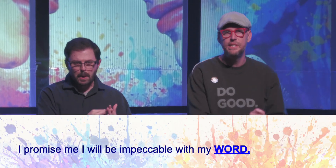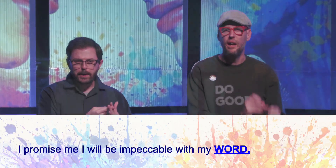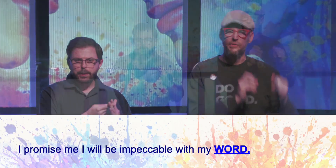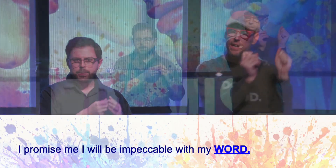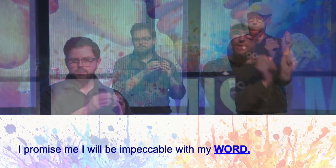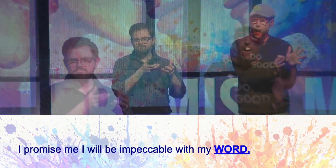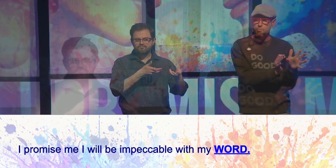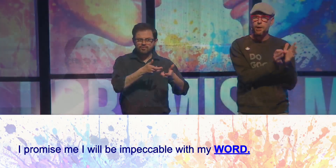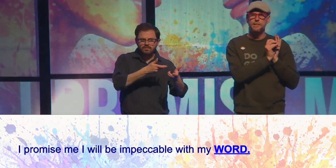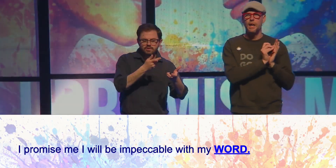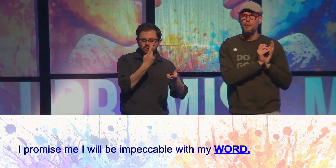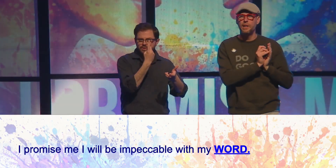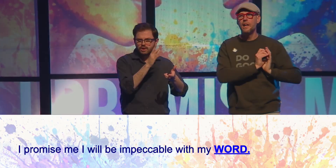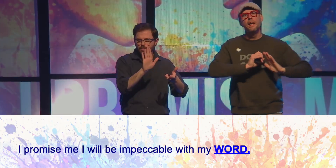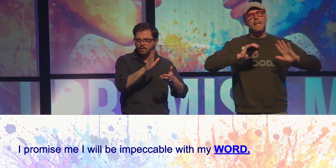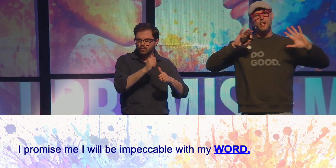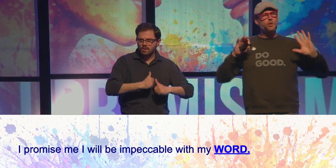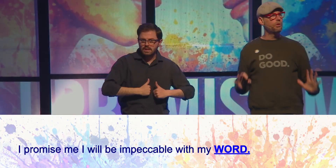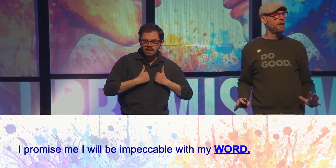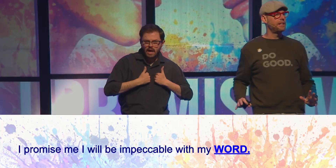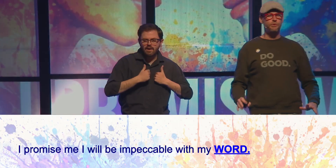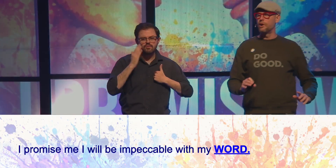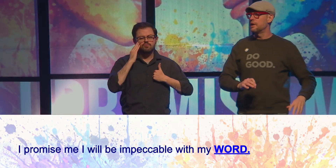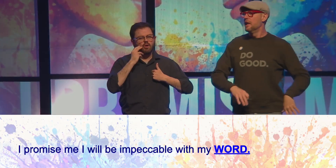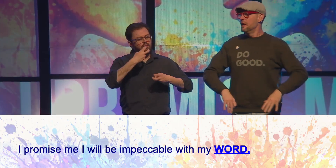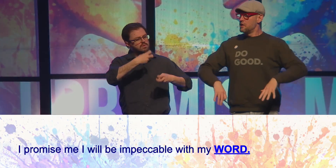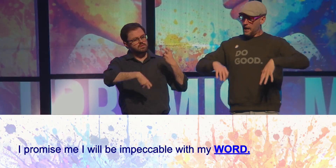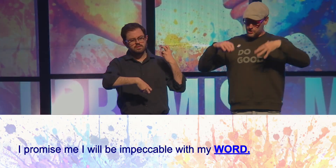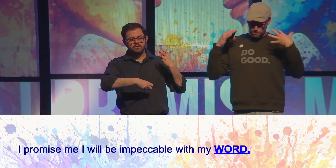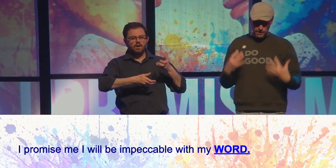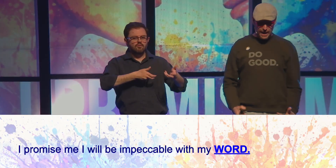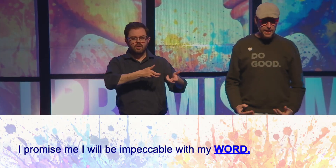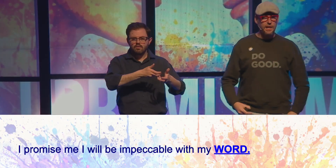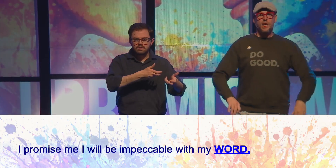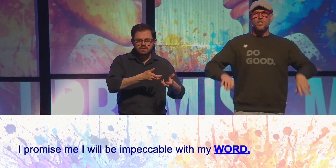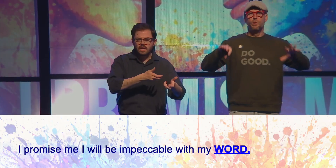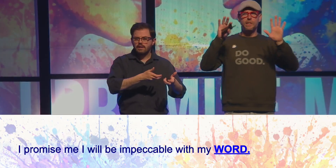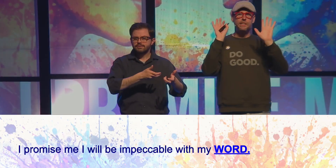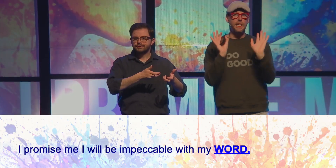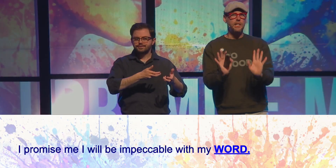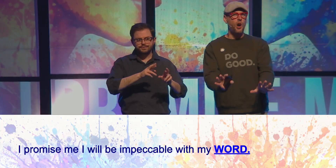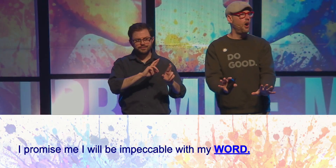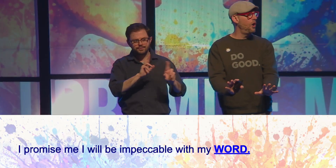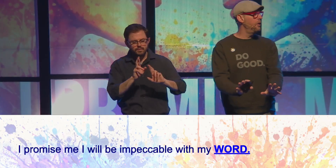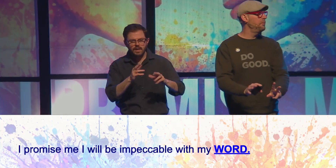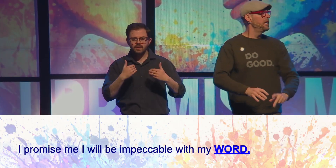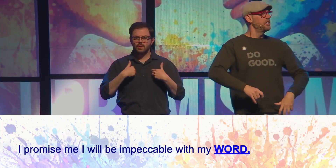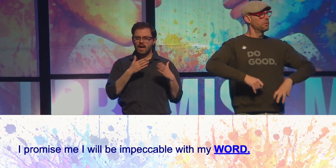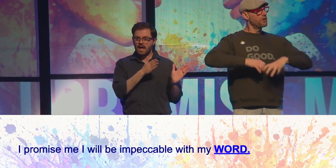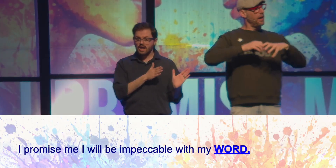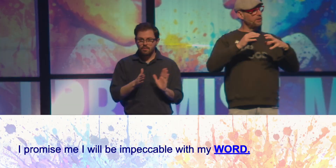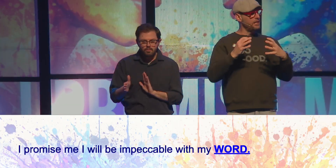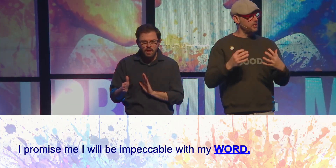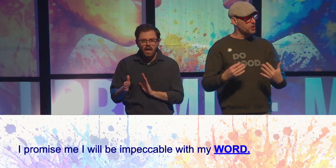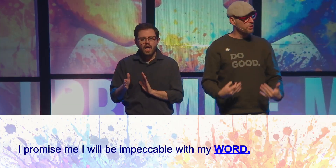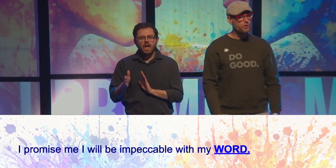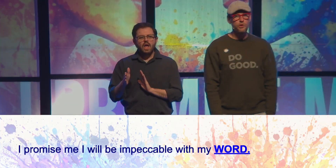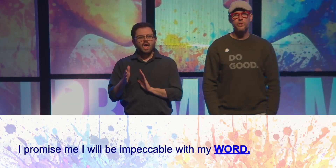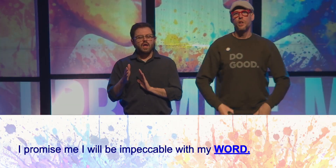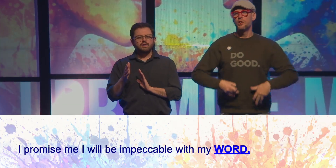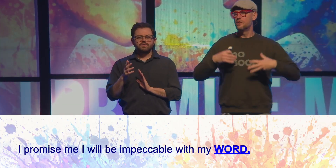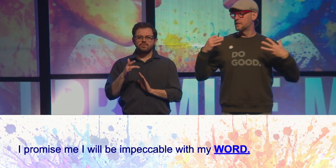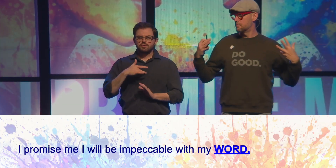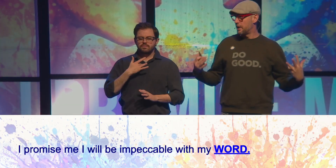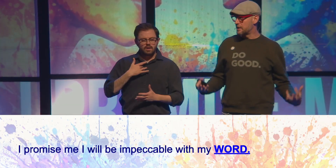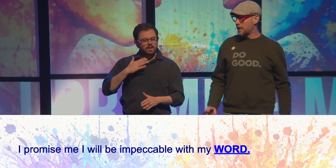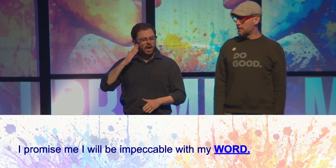it was going to be tough. It's a hot button topic, and you were ready for it. You had your plan. You were going to stay calm. You were grounded in your